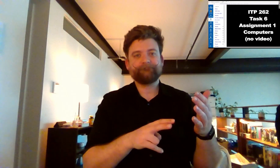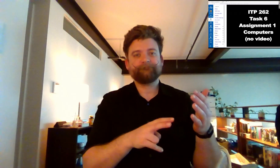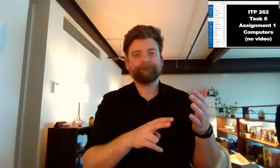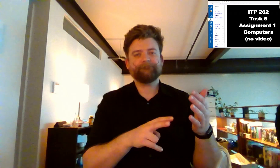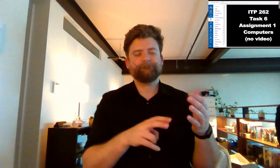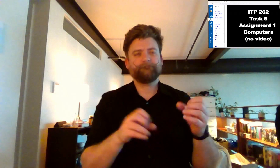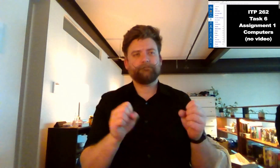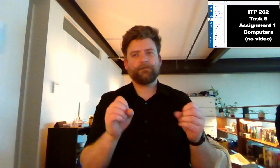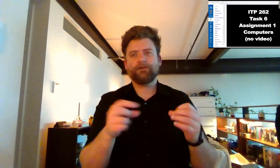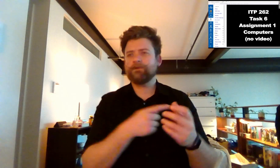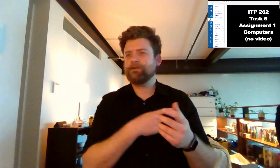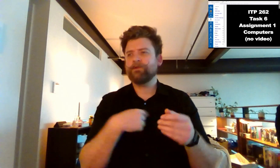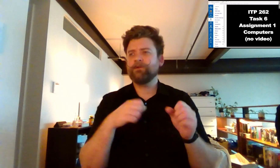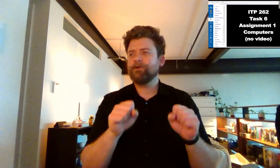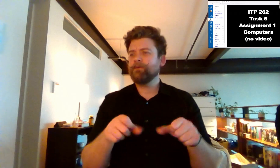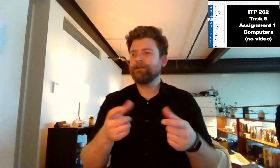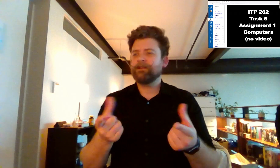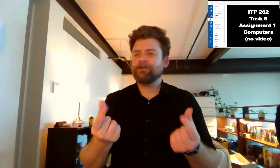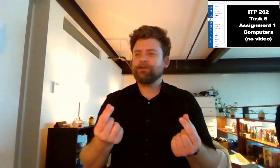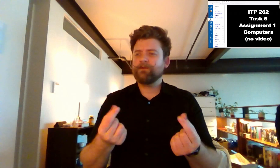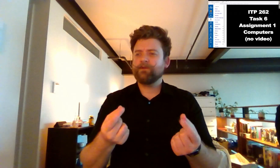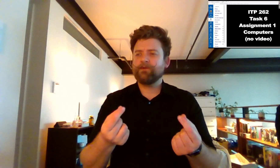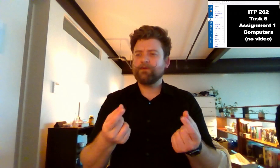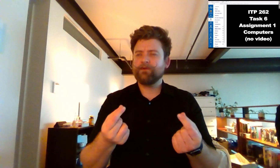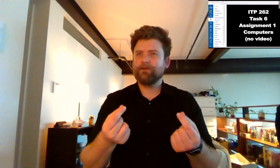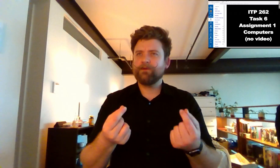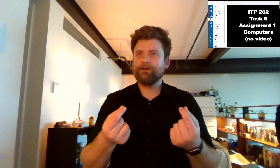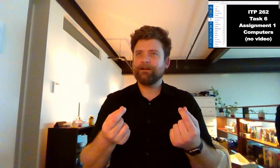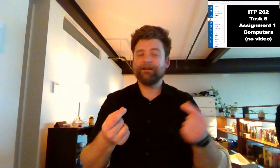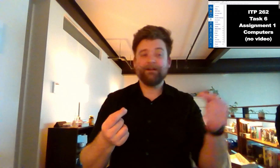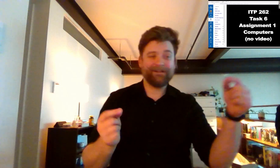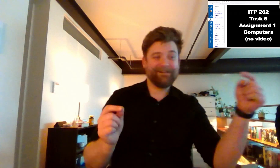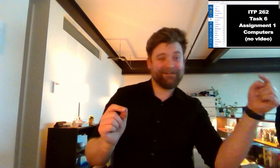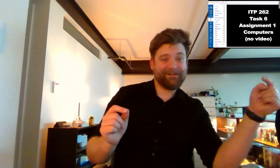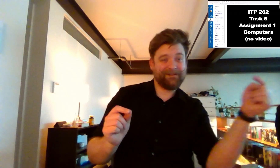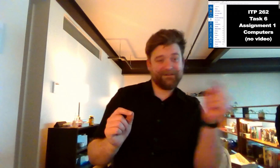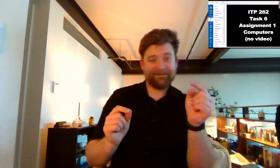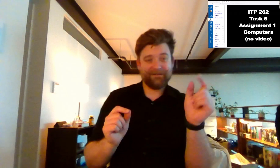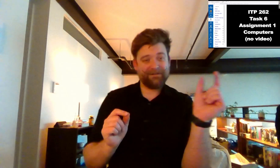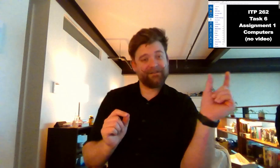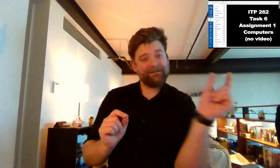So we can do indent or change the margins.